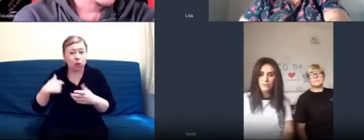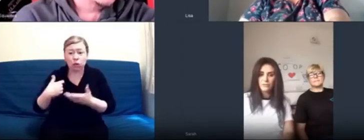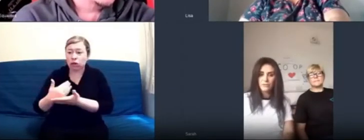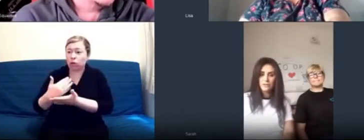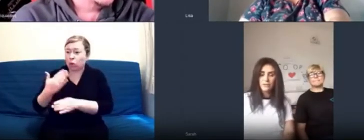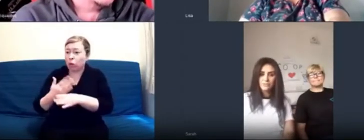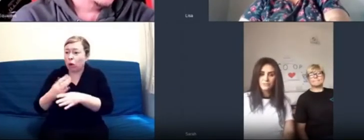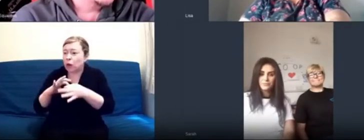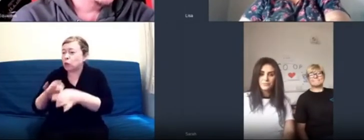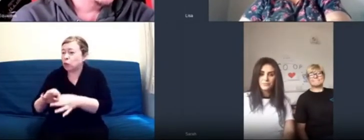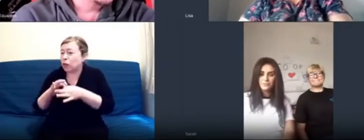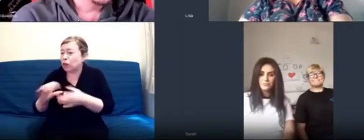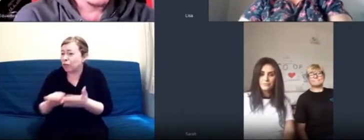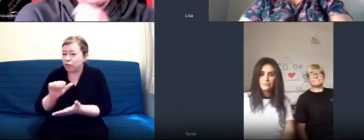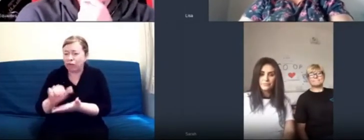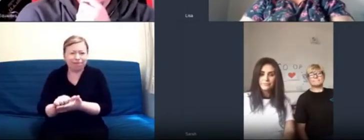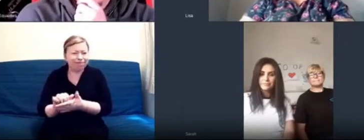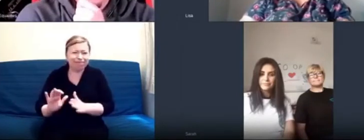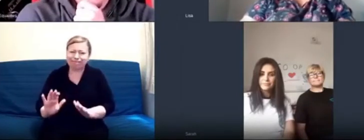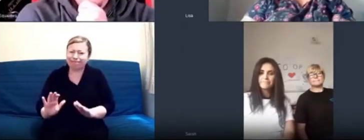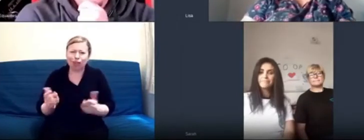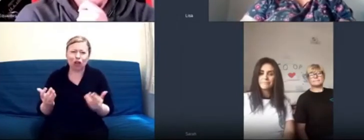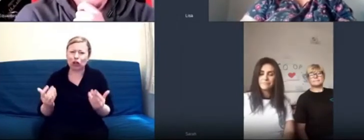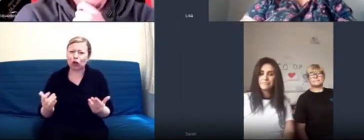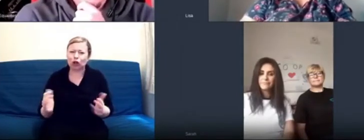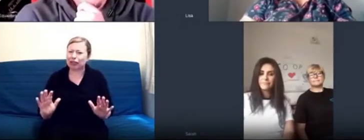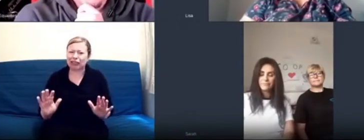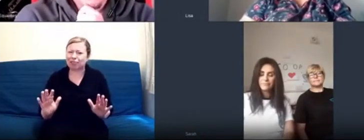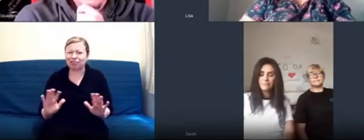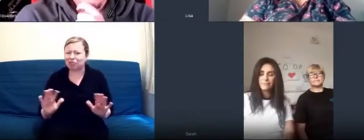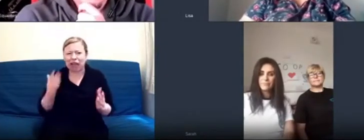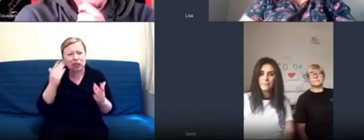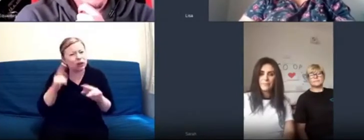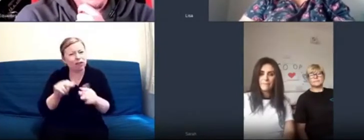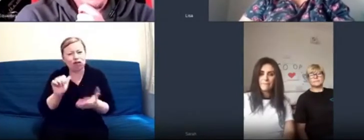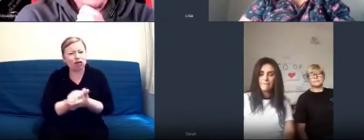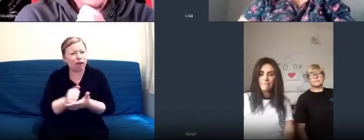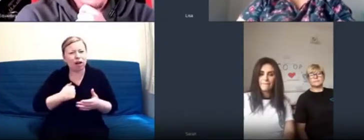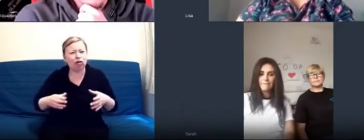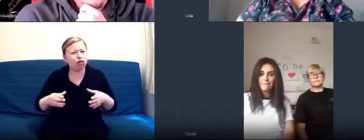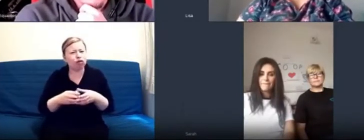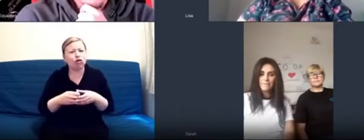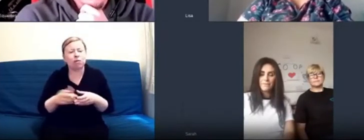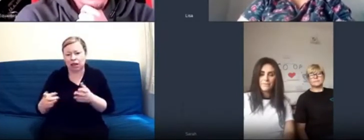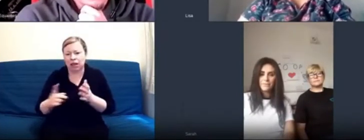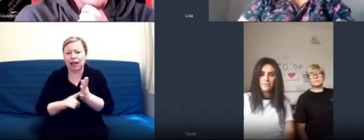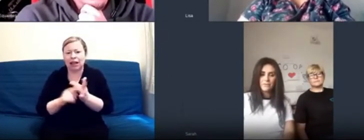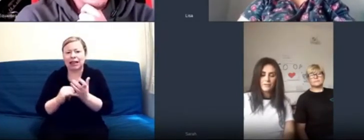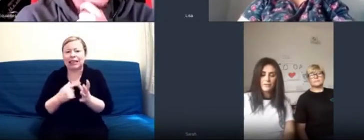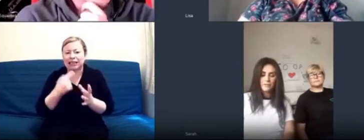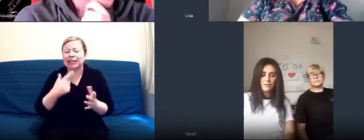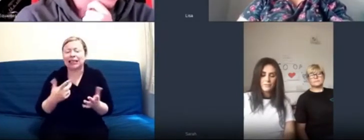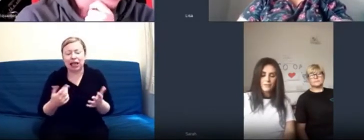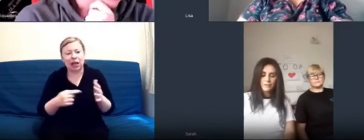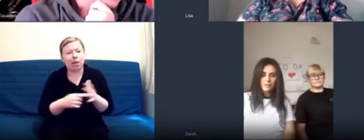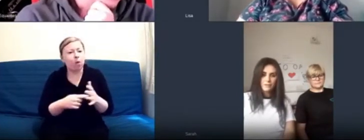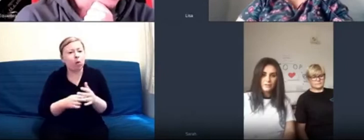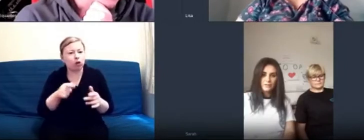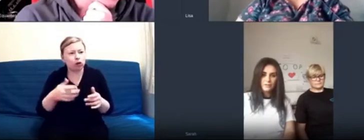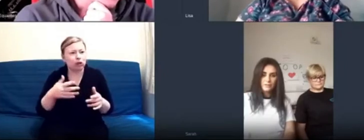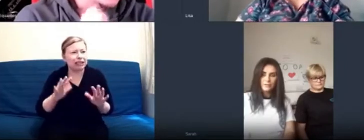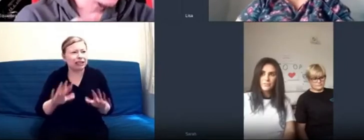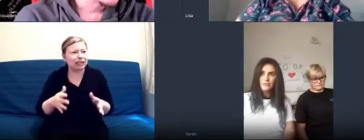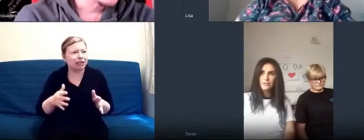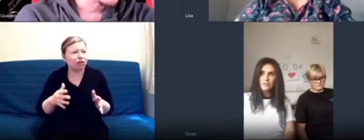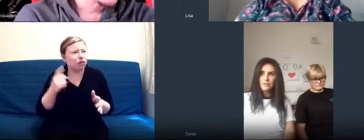group. Yeah, so, you have to think about what is for your group, what you're trying to